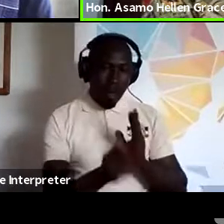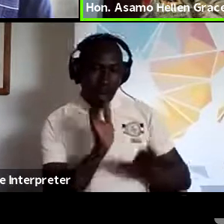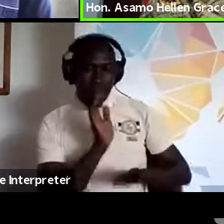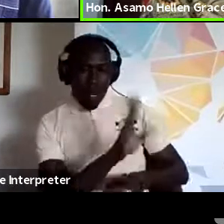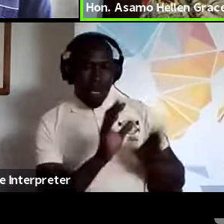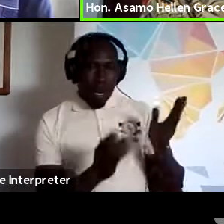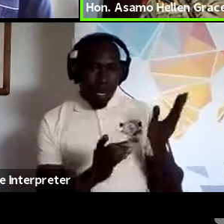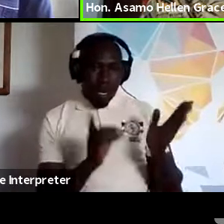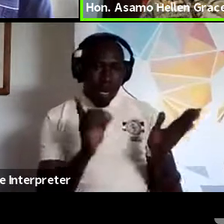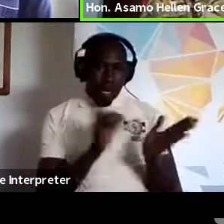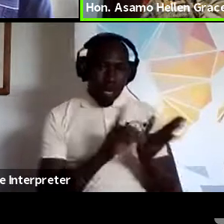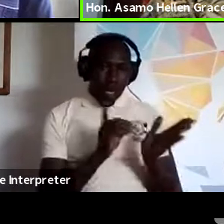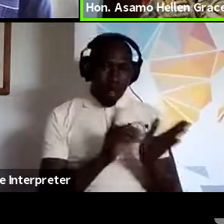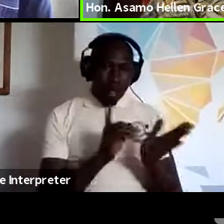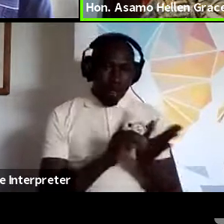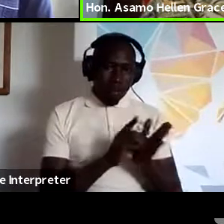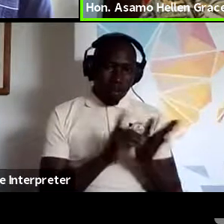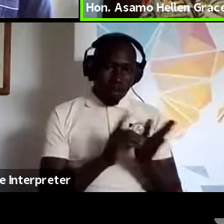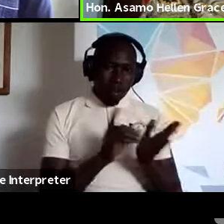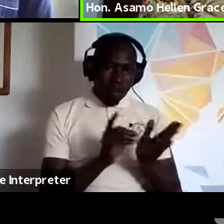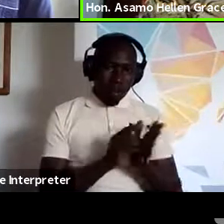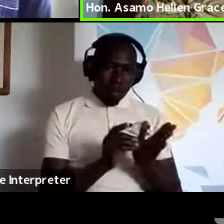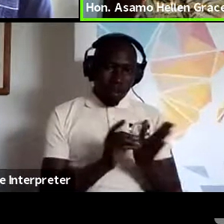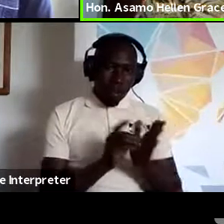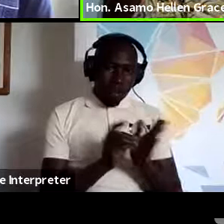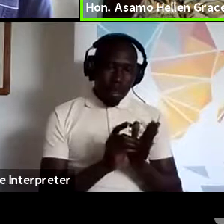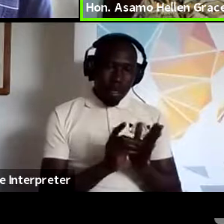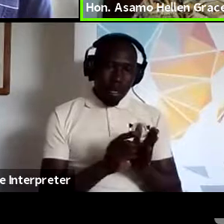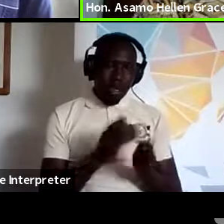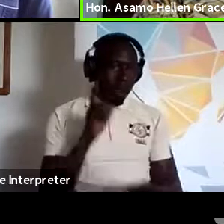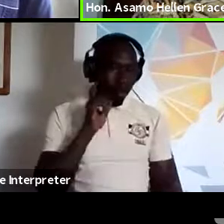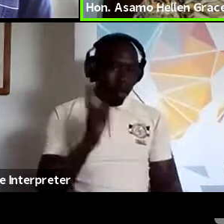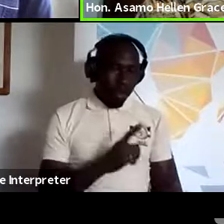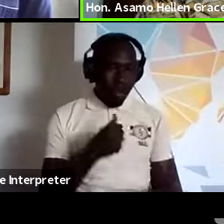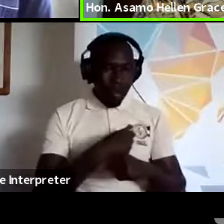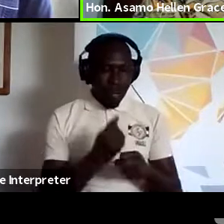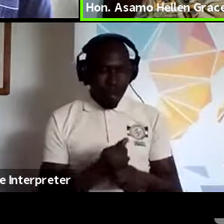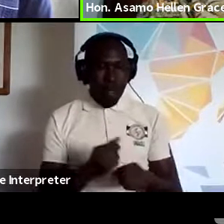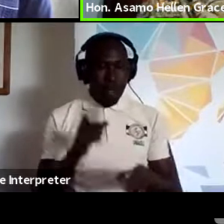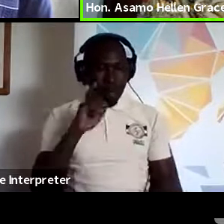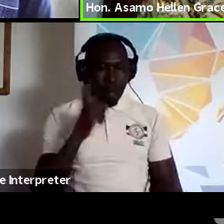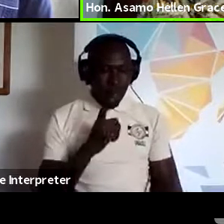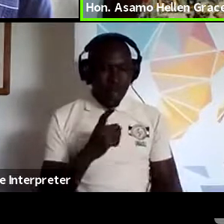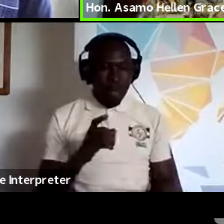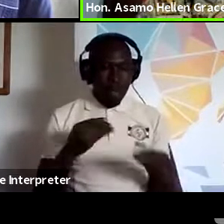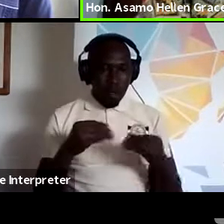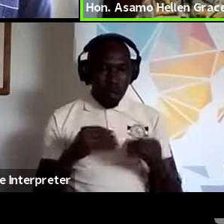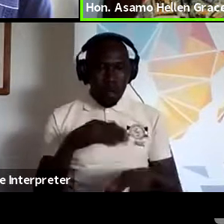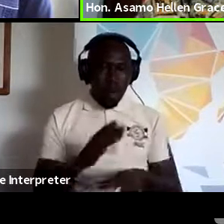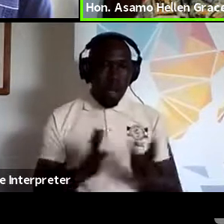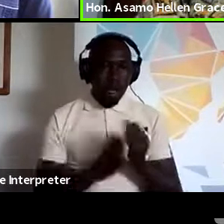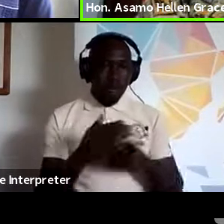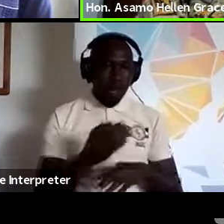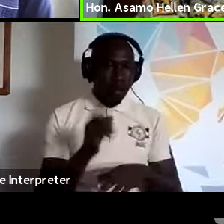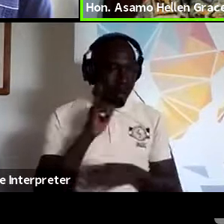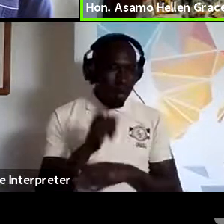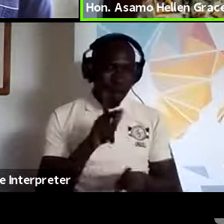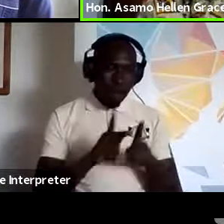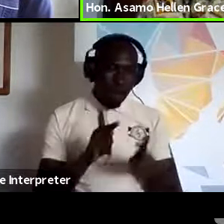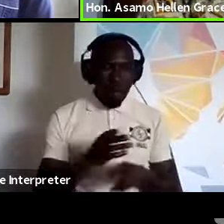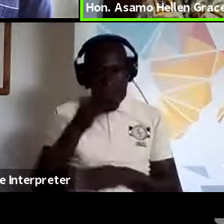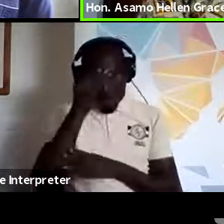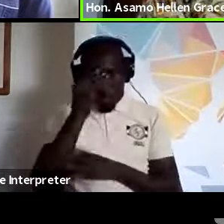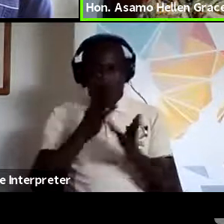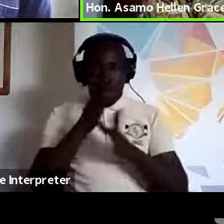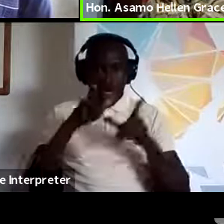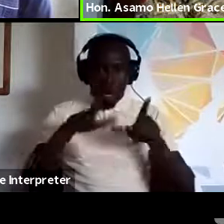dictionary of the deaf. Now the dictionary translated into making government documents more accessible to deaf people who have learned sign